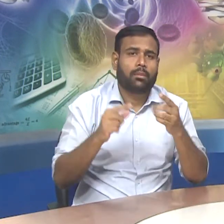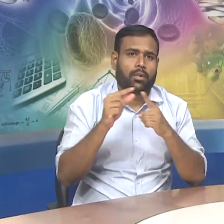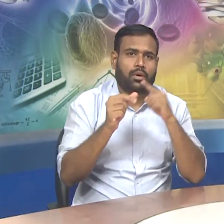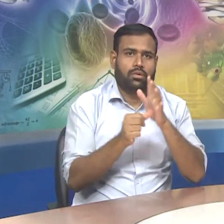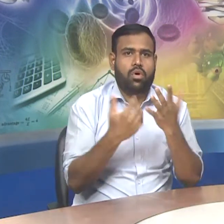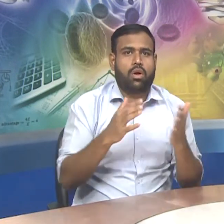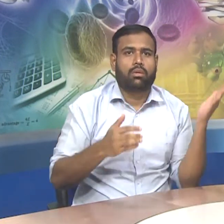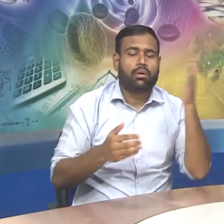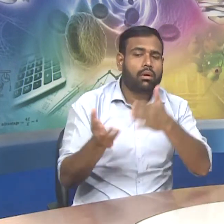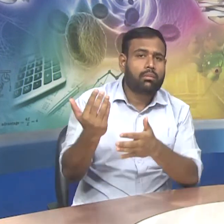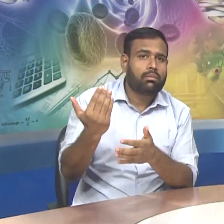investigated.